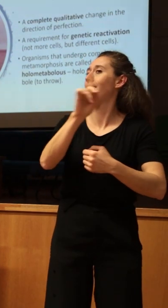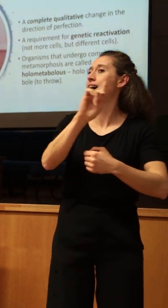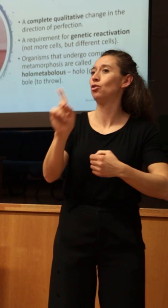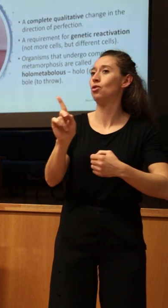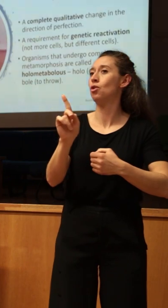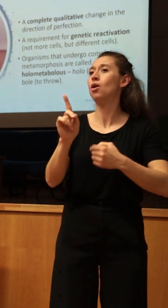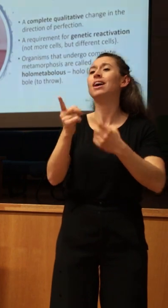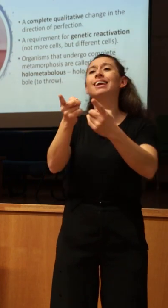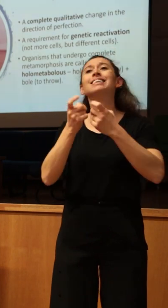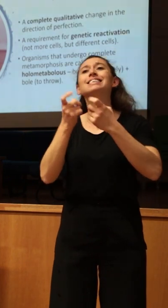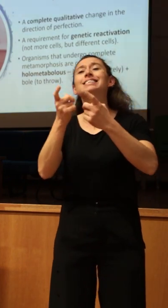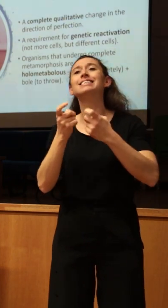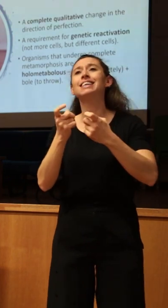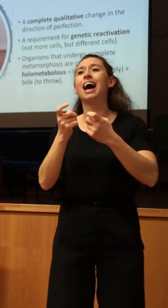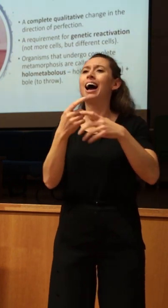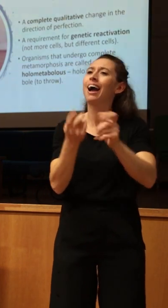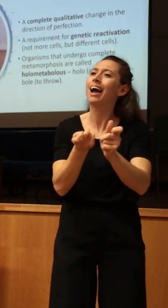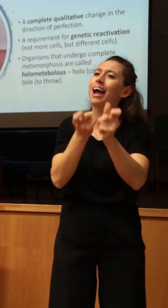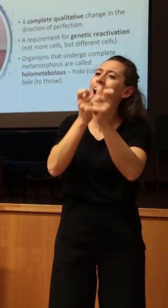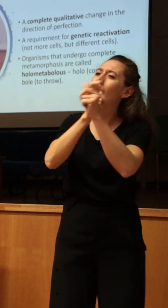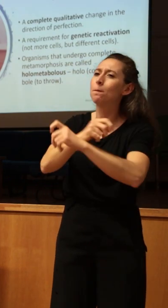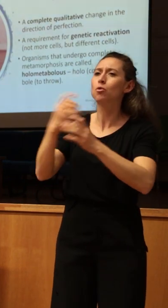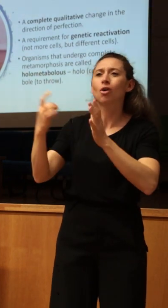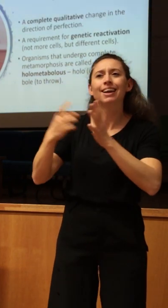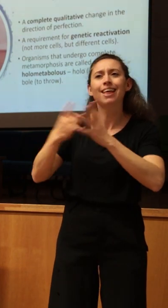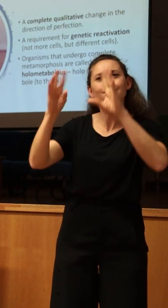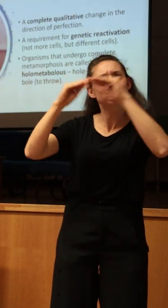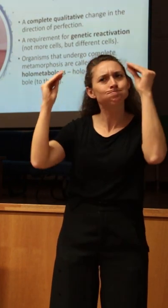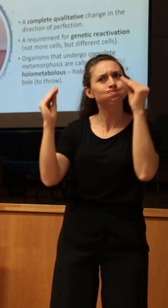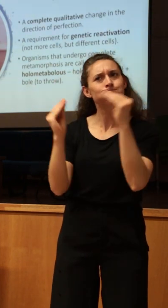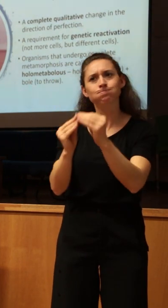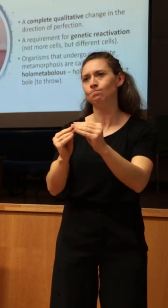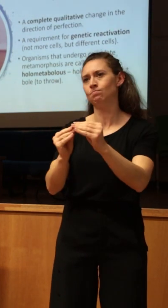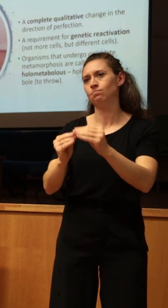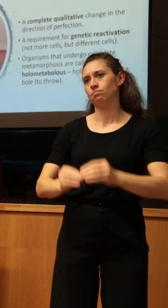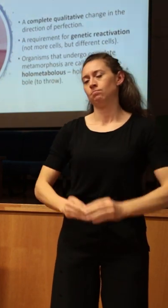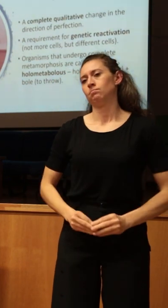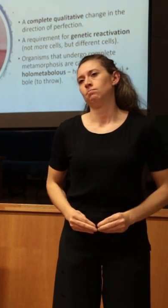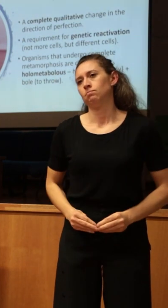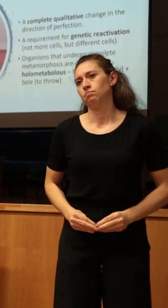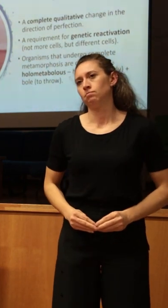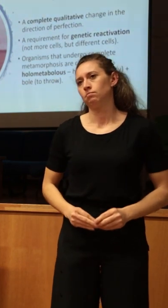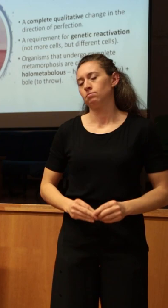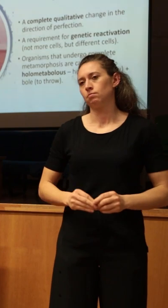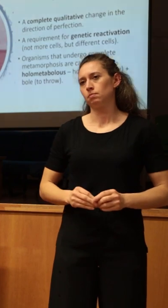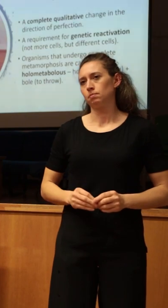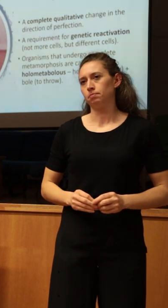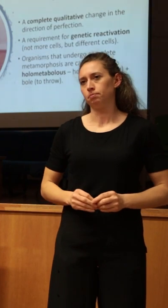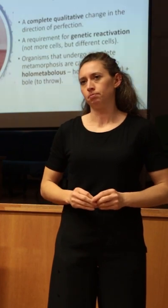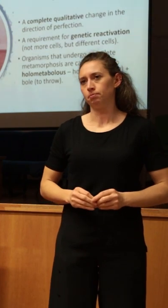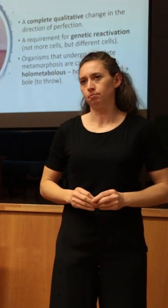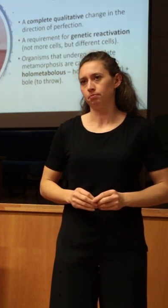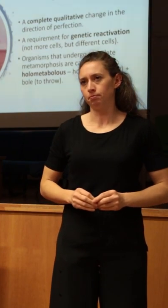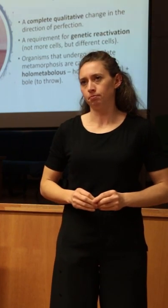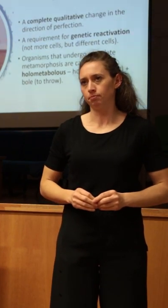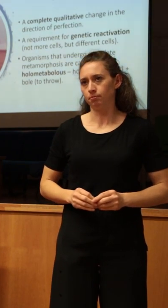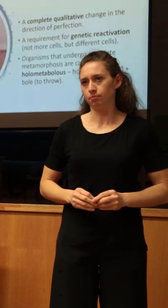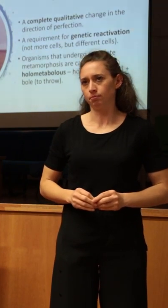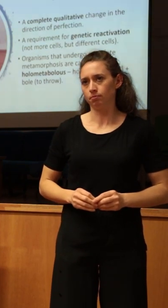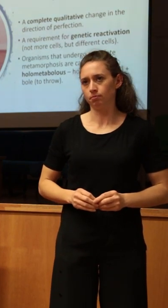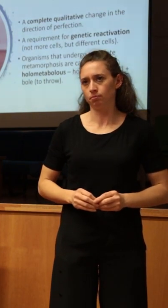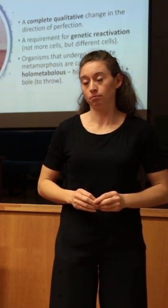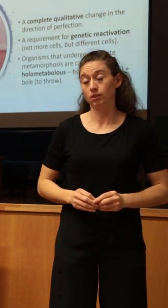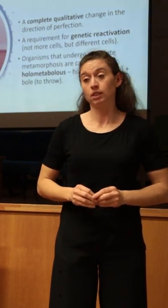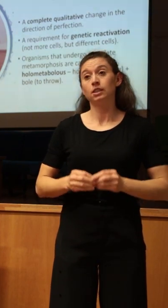qualitative change. Necesitamos un cambio cualitativo total. And a good therapy is helping the person to move in that